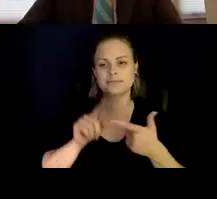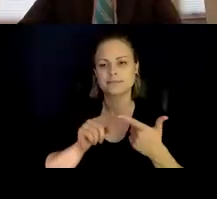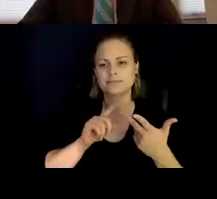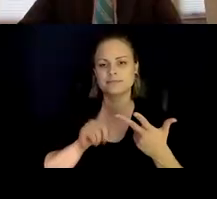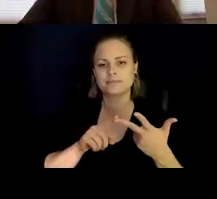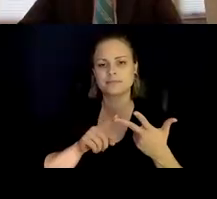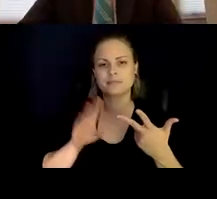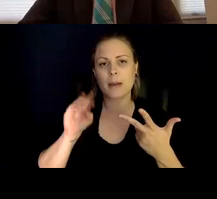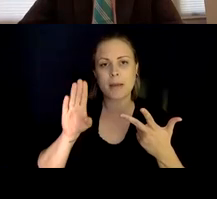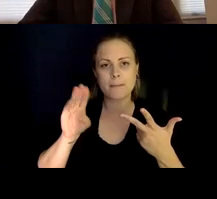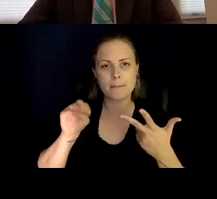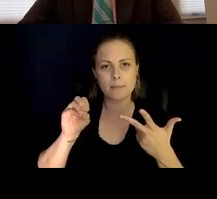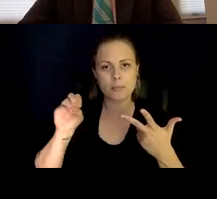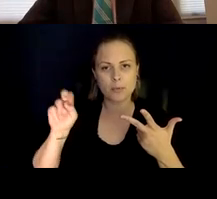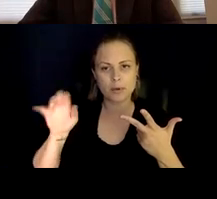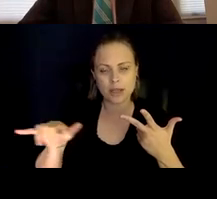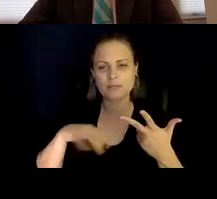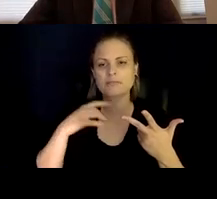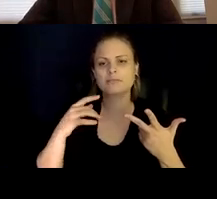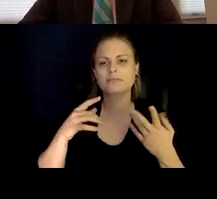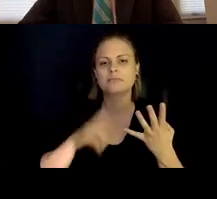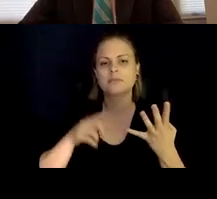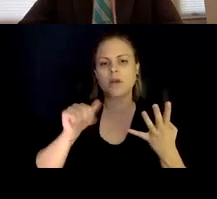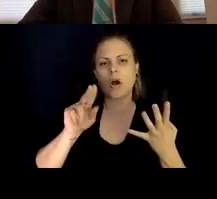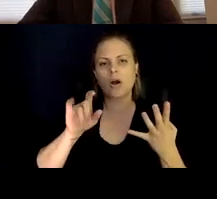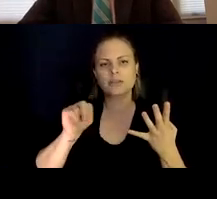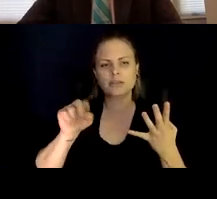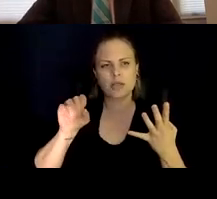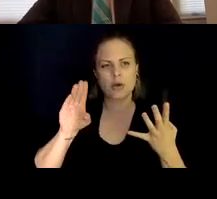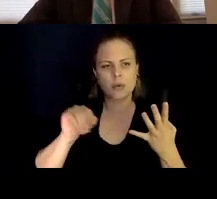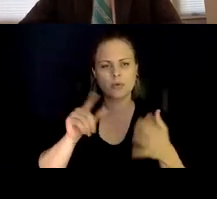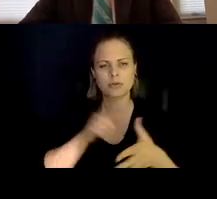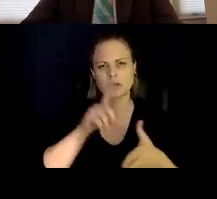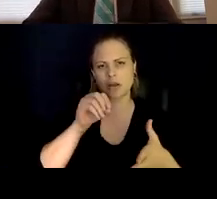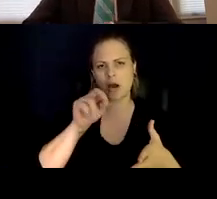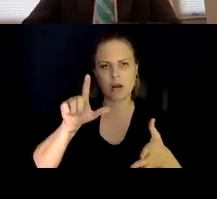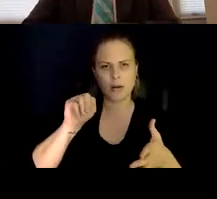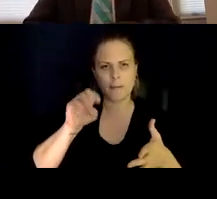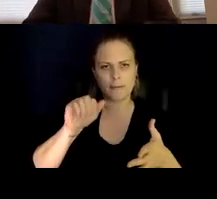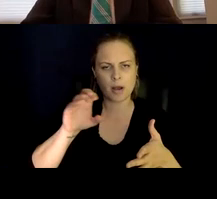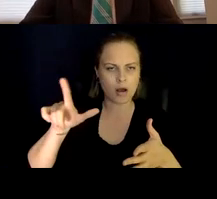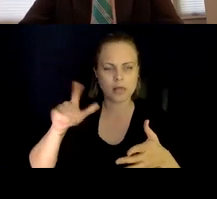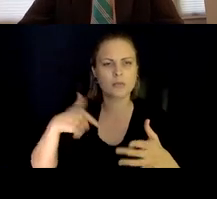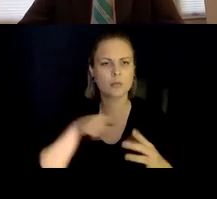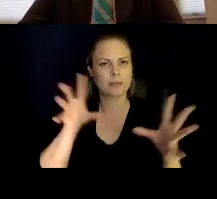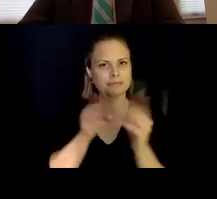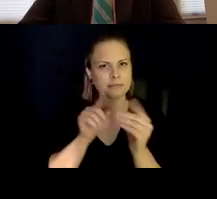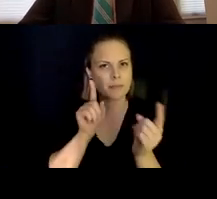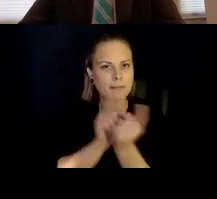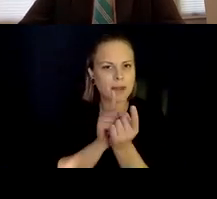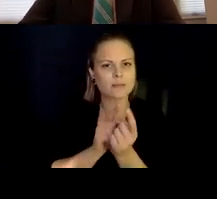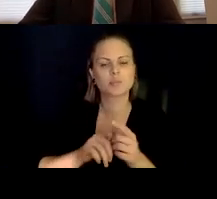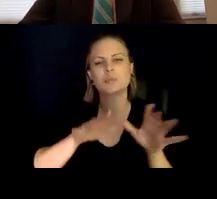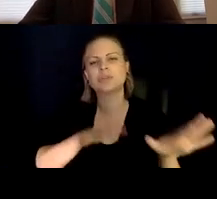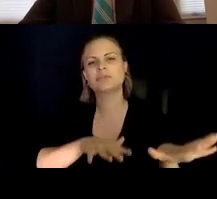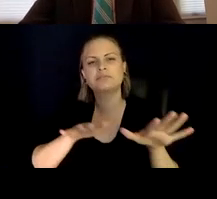Bob Mooney and Austin Lobo and Donald McCall met, and we were sitting cooling down